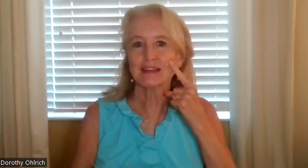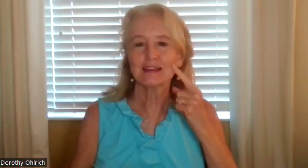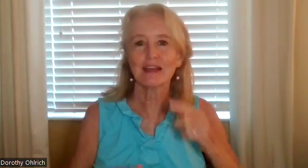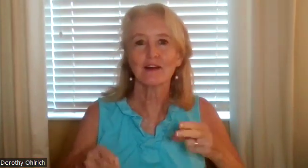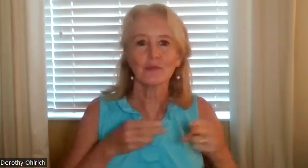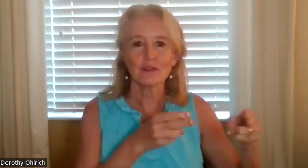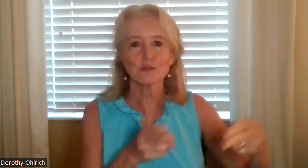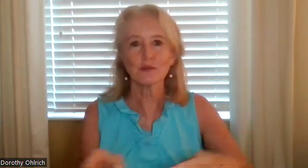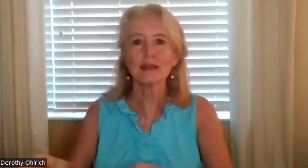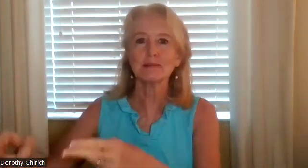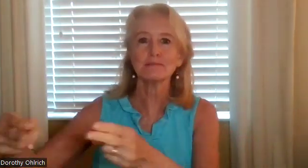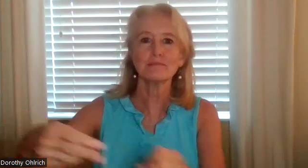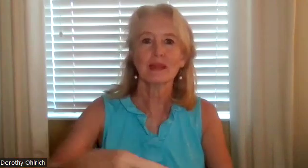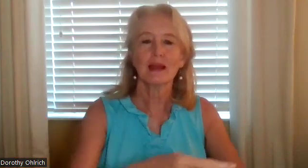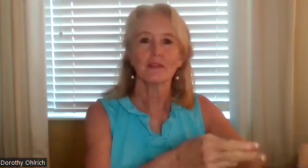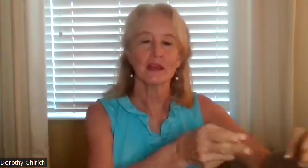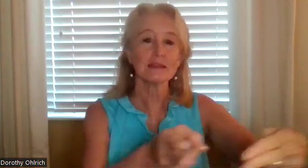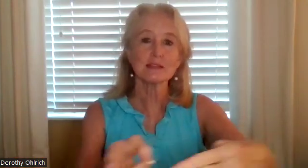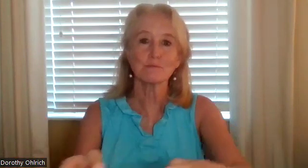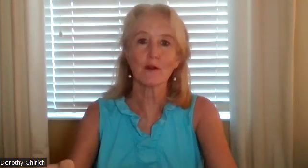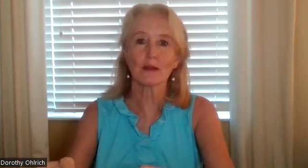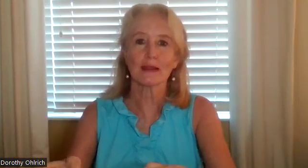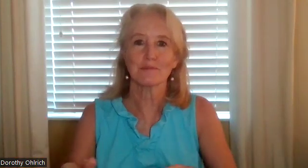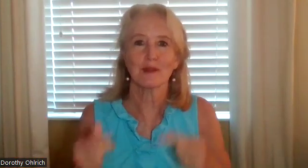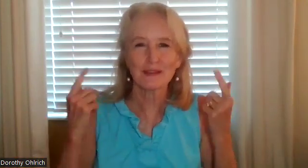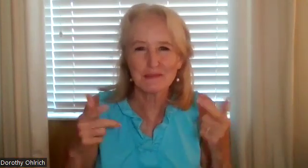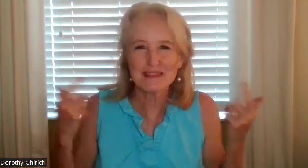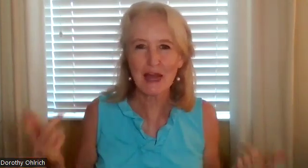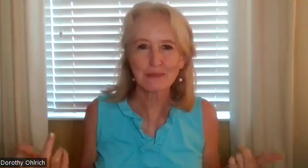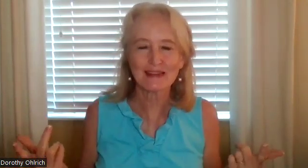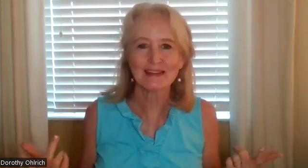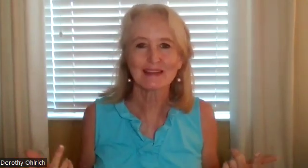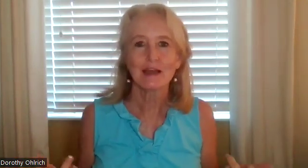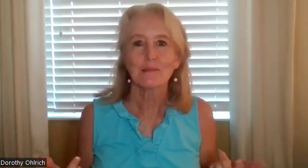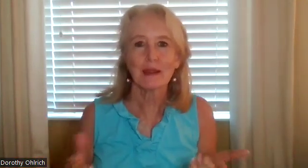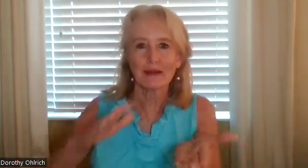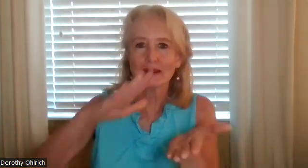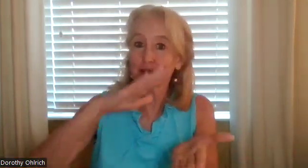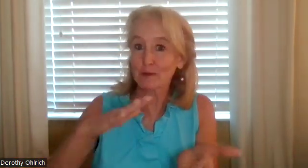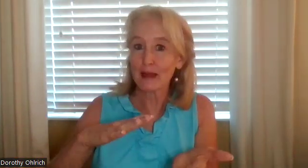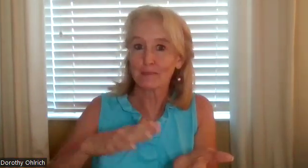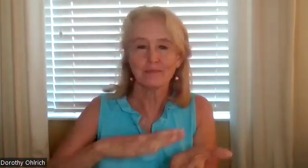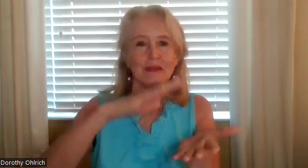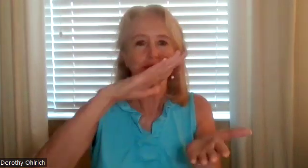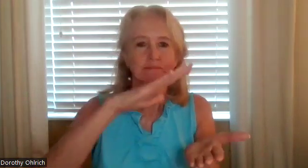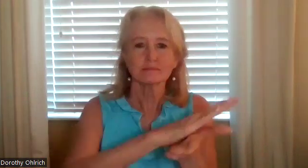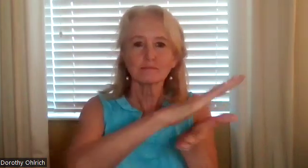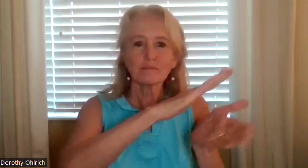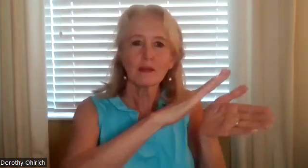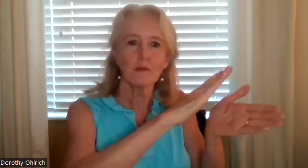gently down the stream. The next is merrily. Merrily means happily. Merry, like you clap.